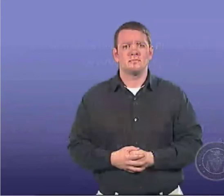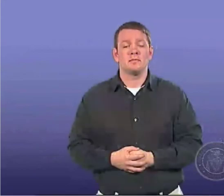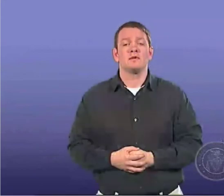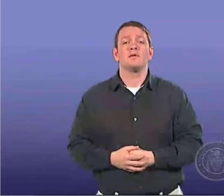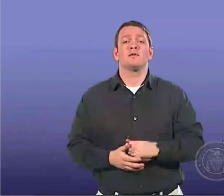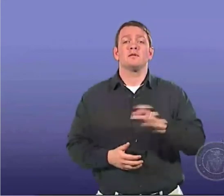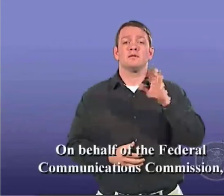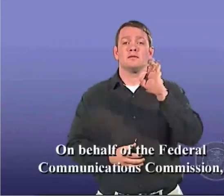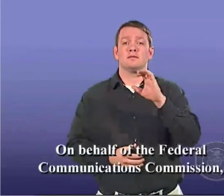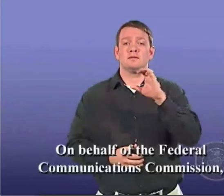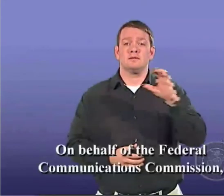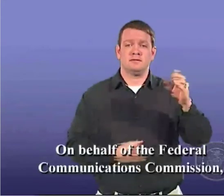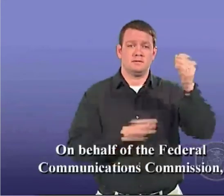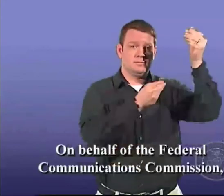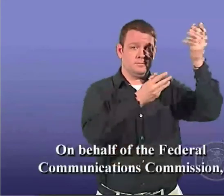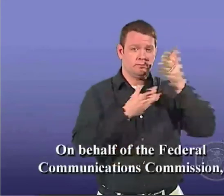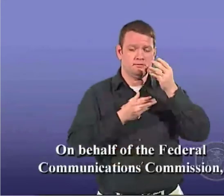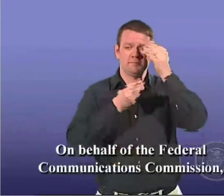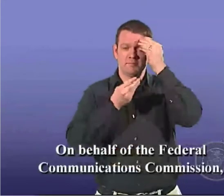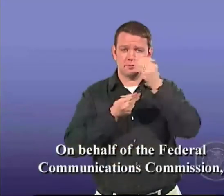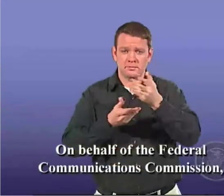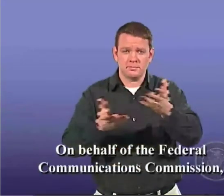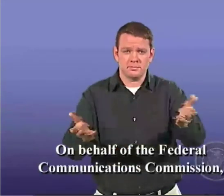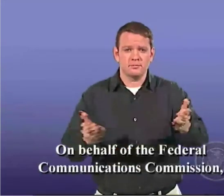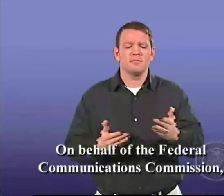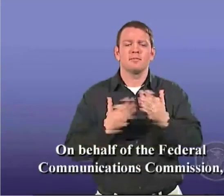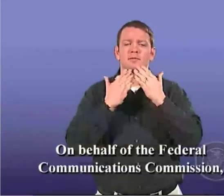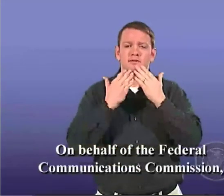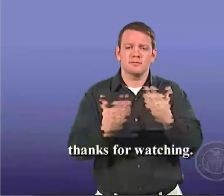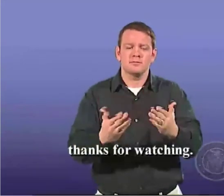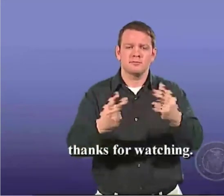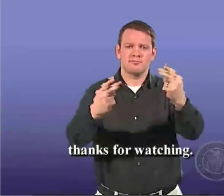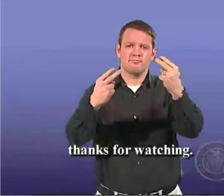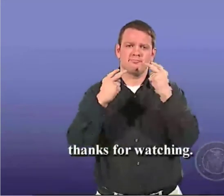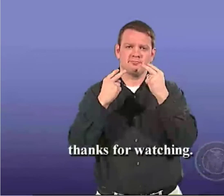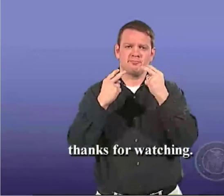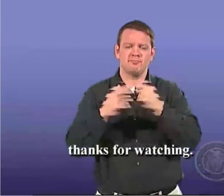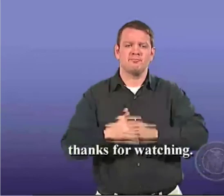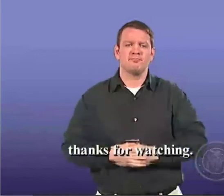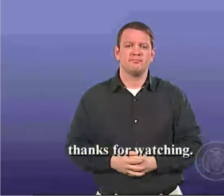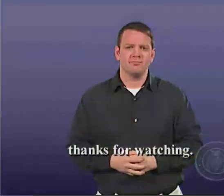On behalf of the Federal Communications Commission, thanks for watching.